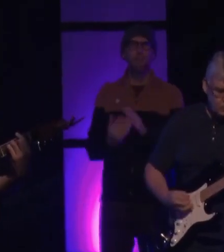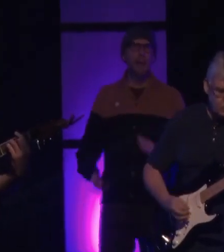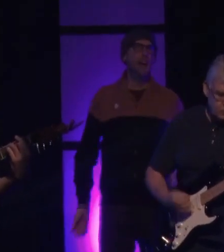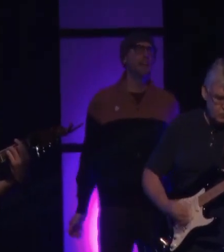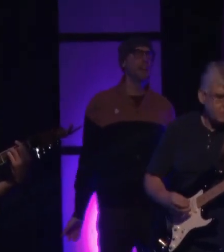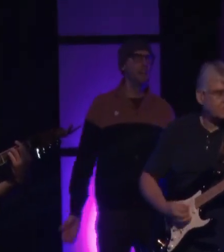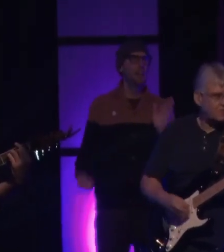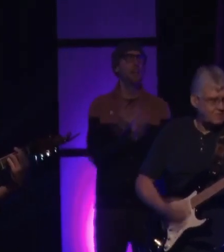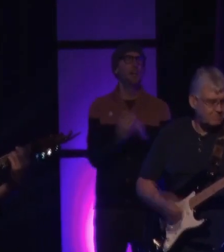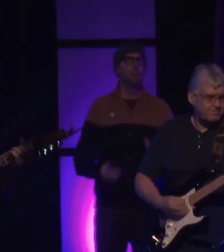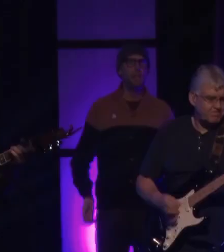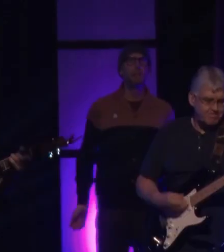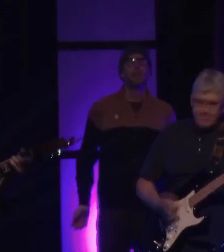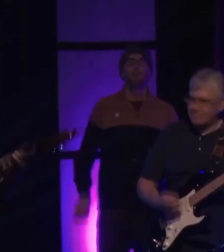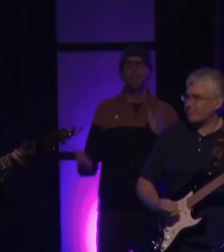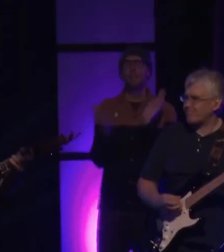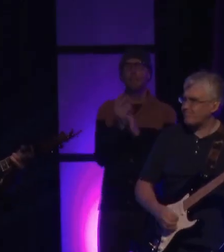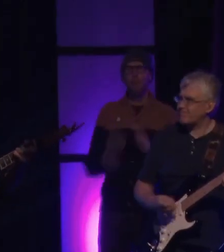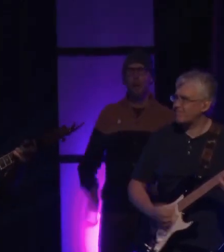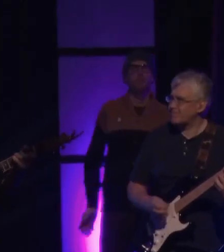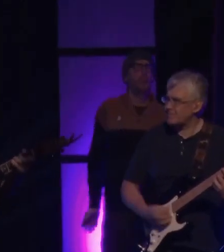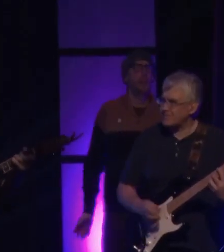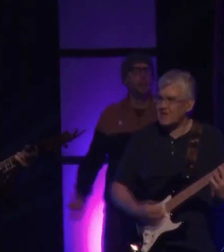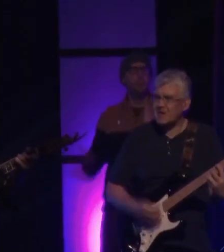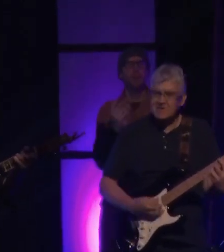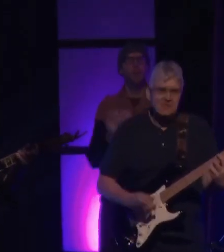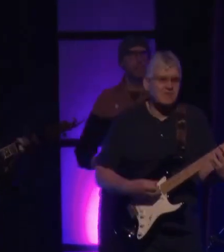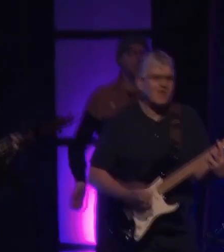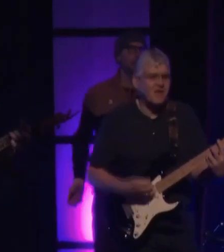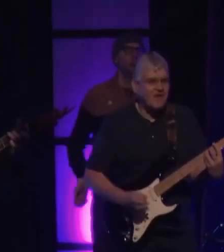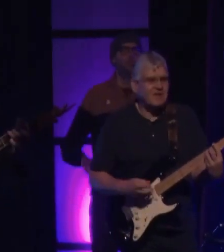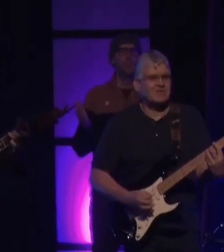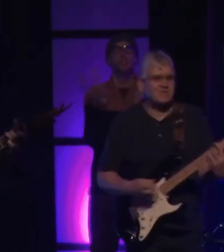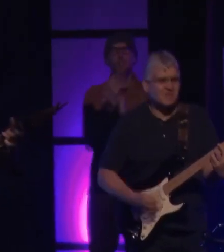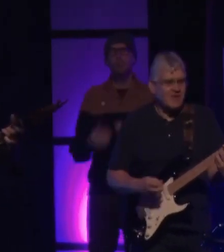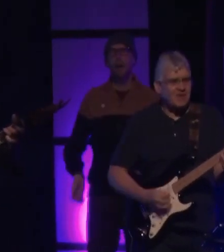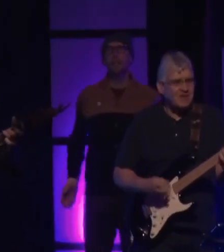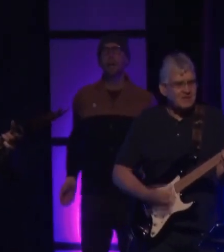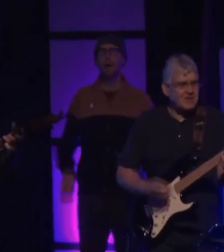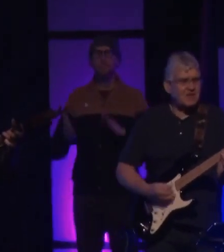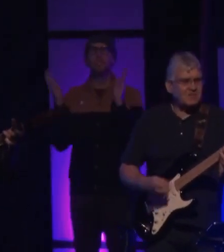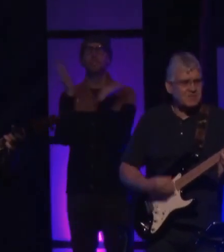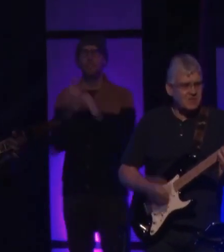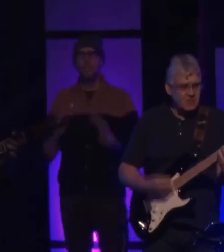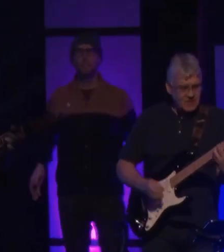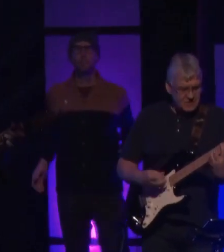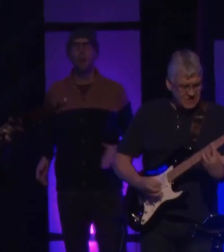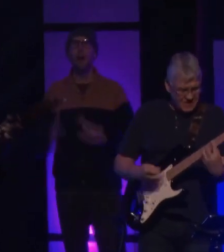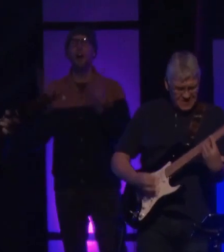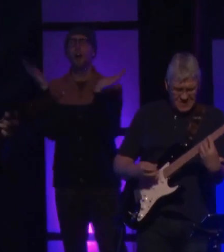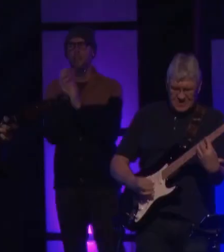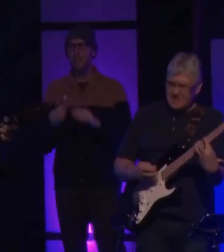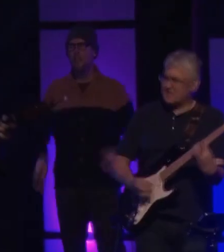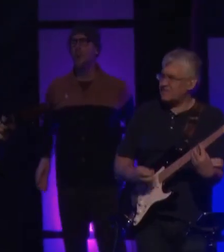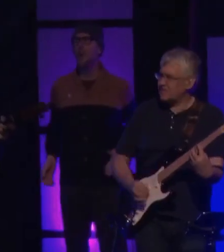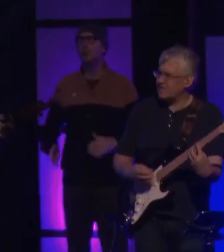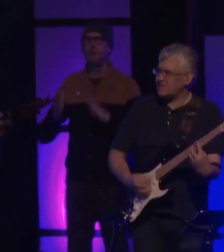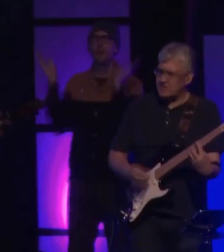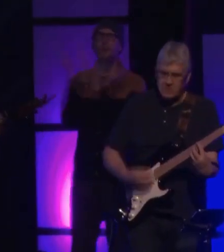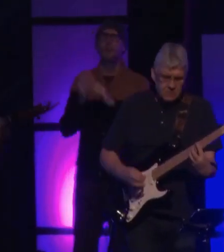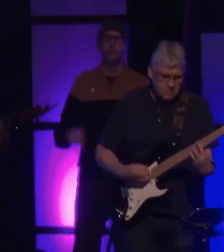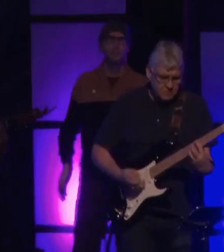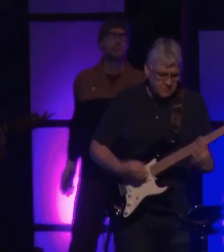Let my enemy be my family. Fill my cup till